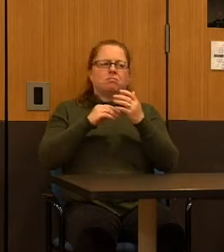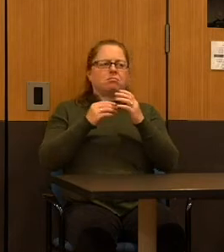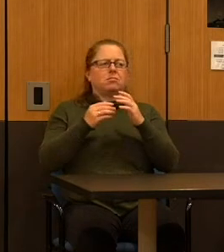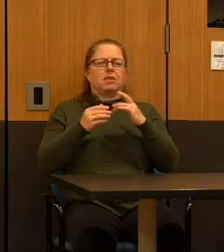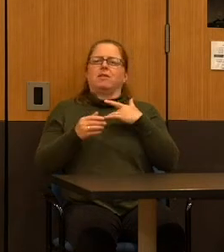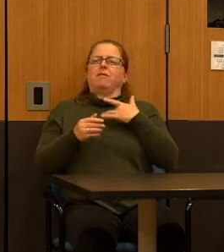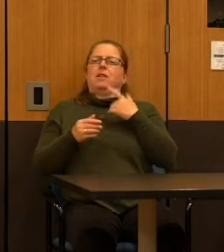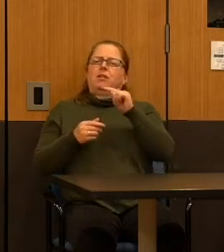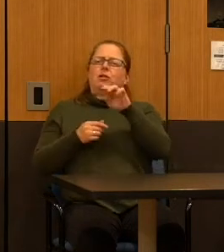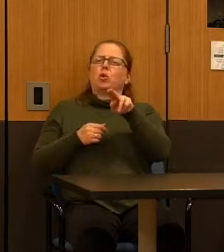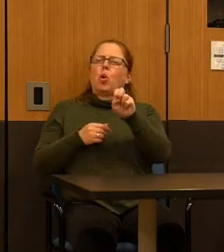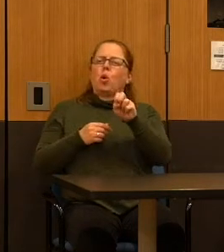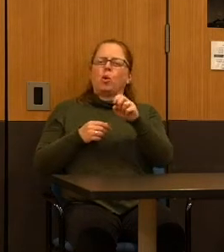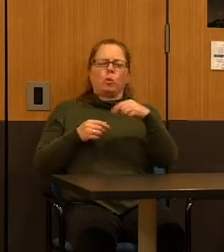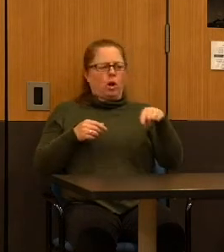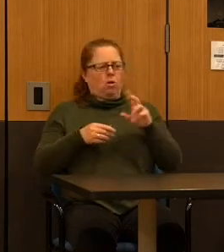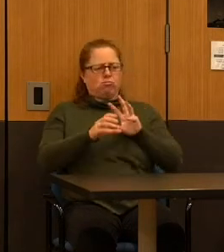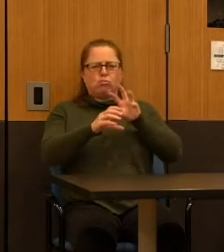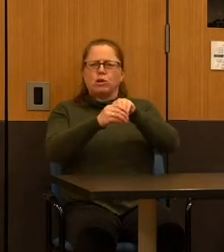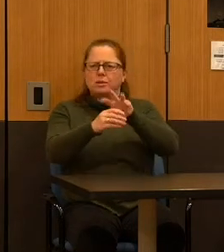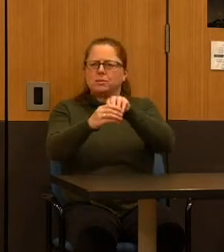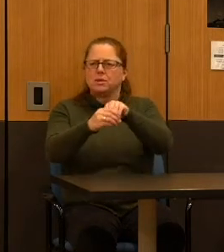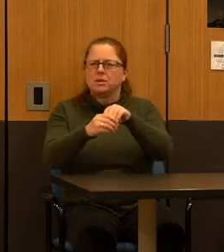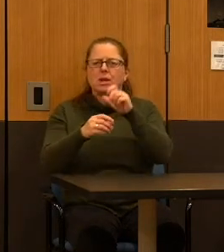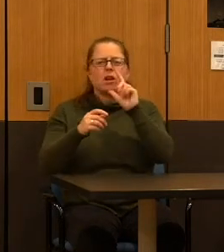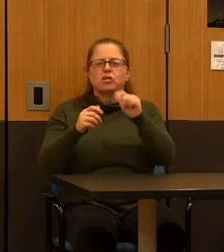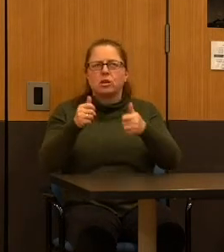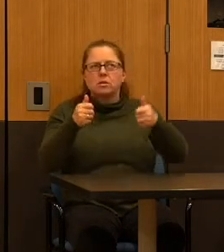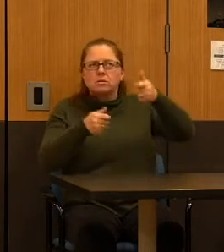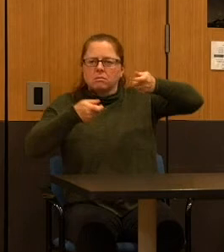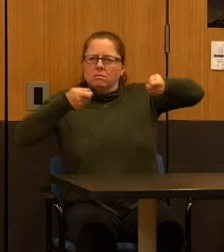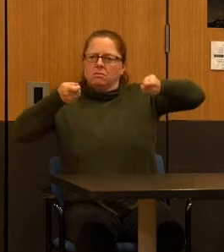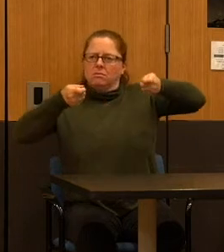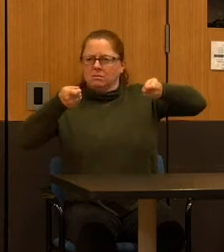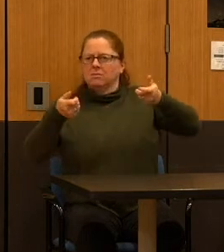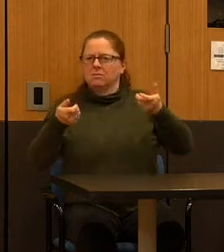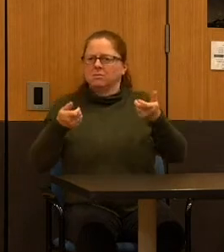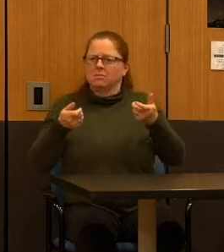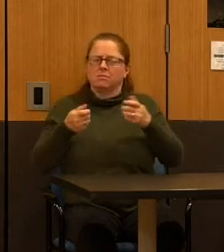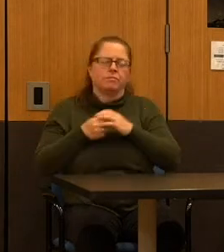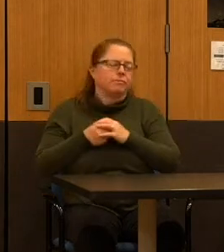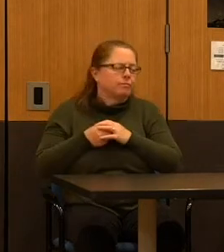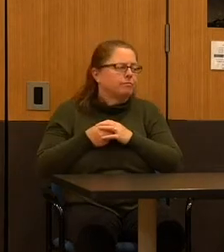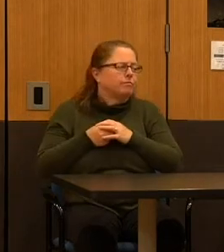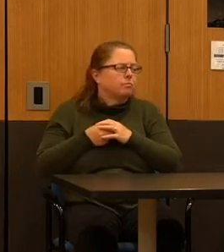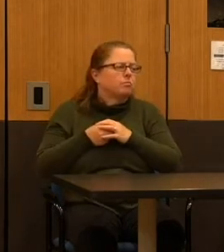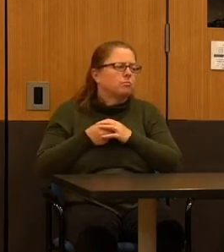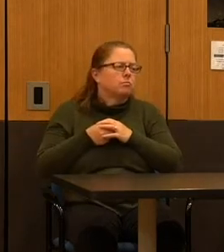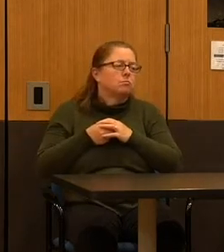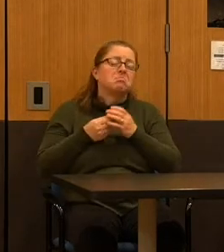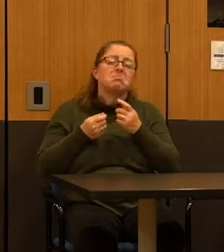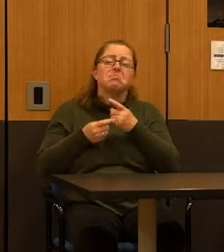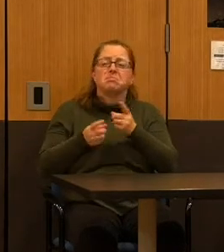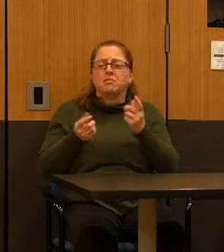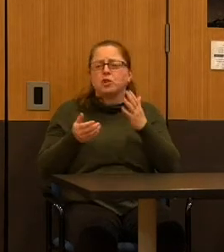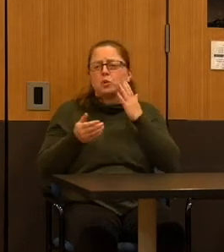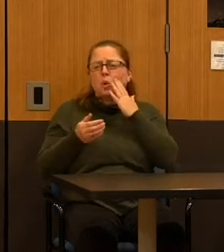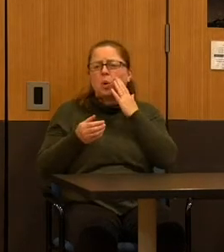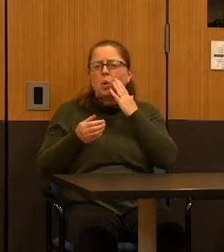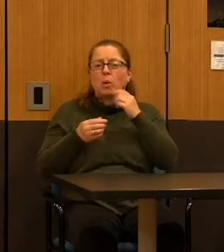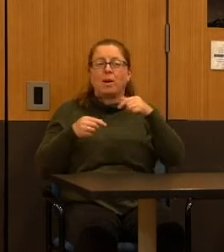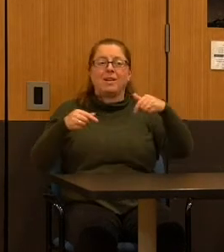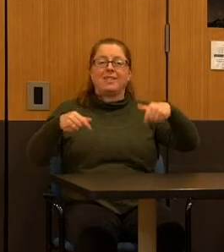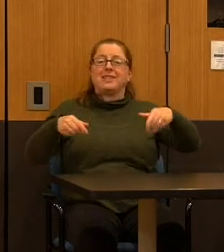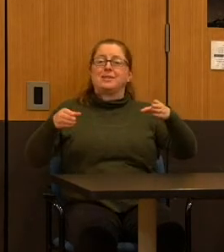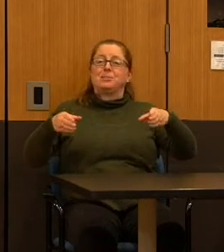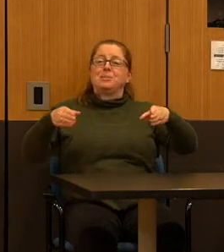really, rather than as administrators. So in many cases, so as many of you probably know, the man for whom this